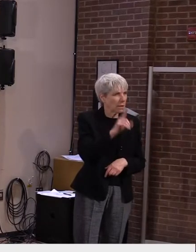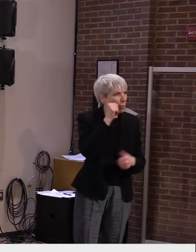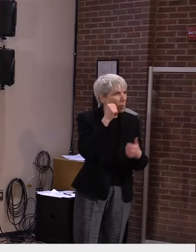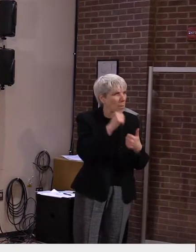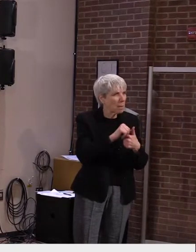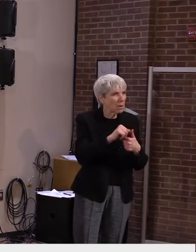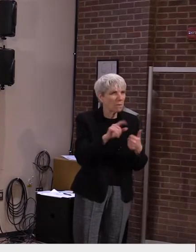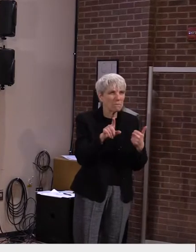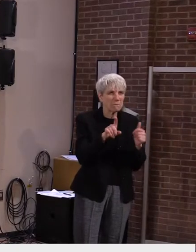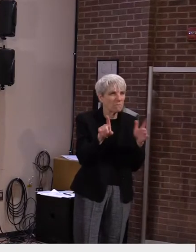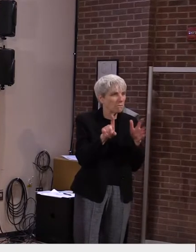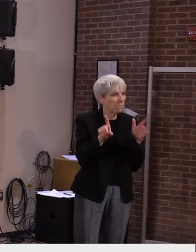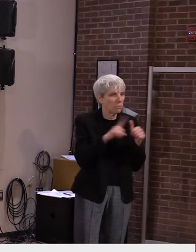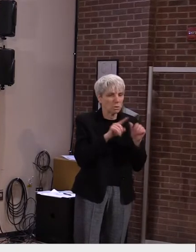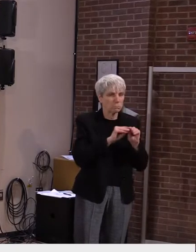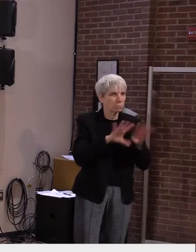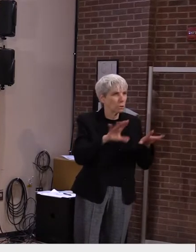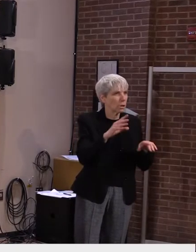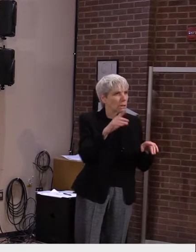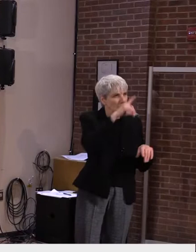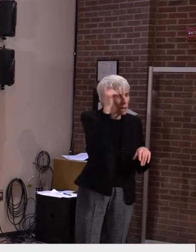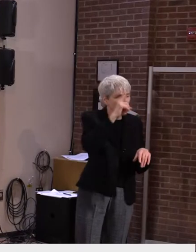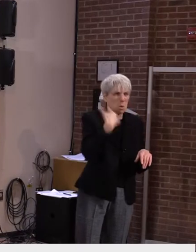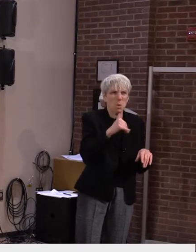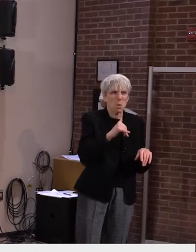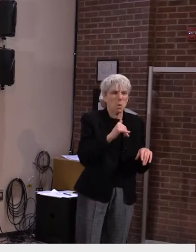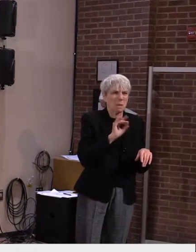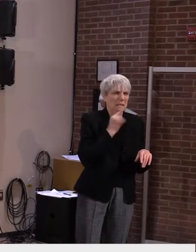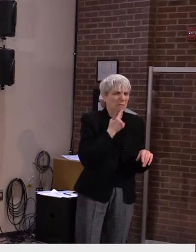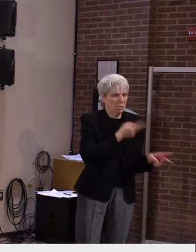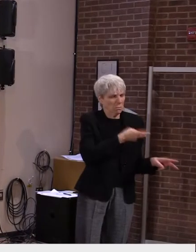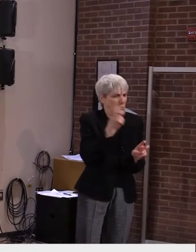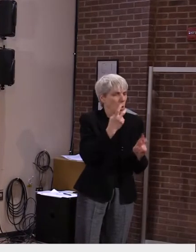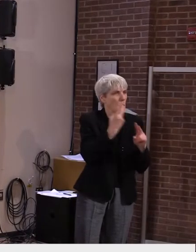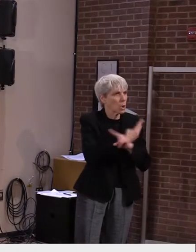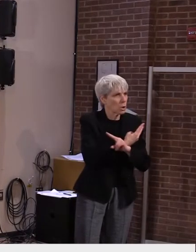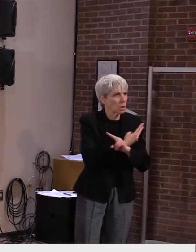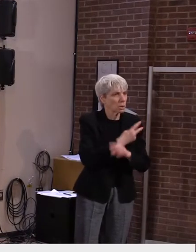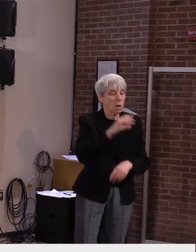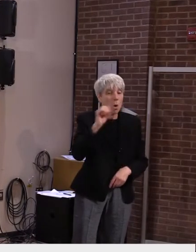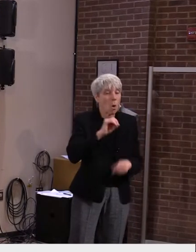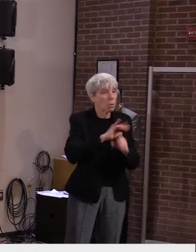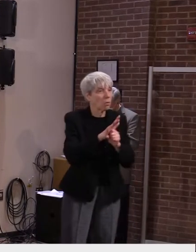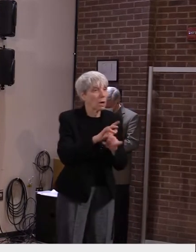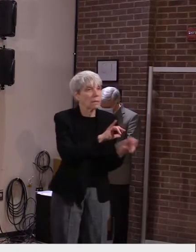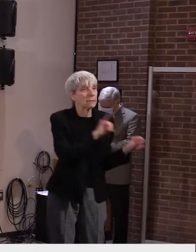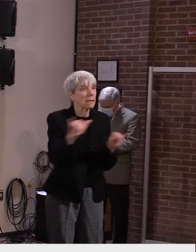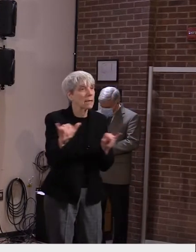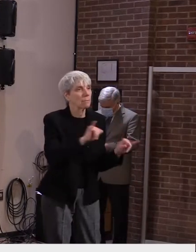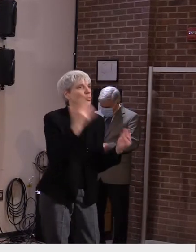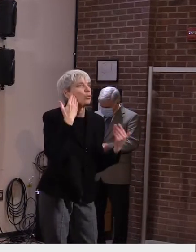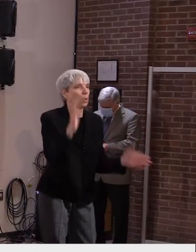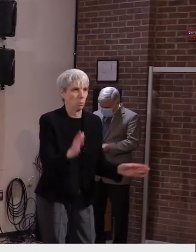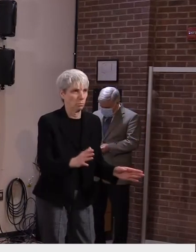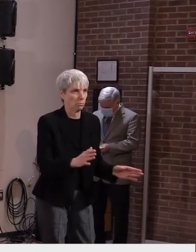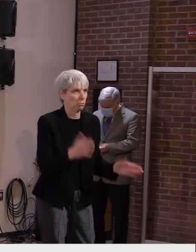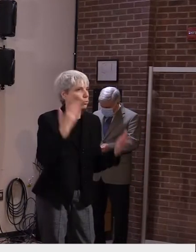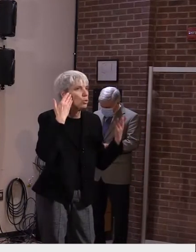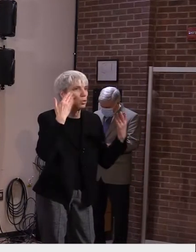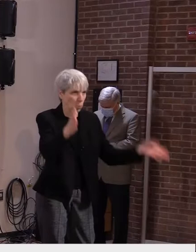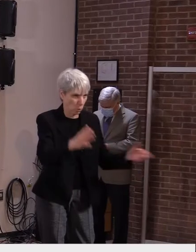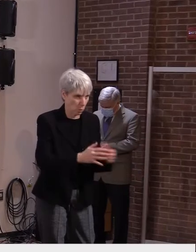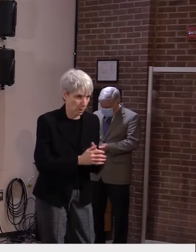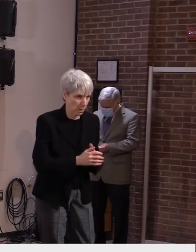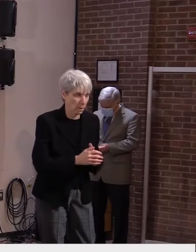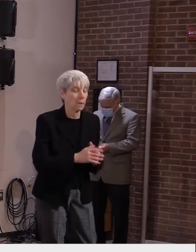how effective the current vaccines are against it. There have been no identified cases associated with